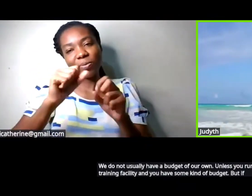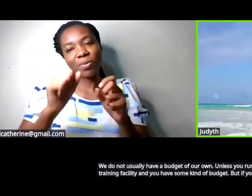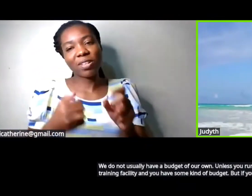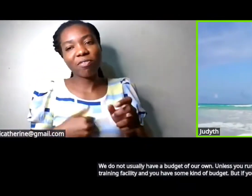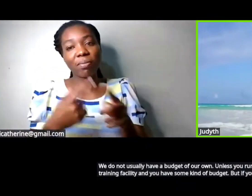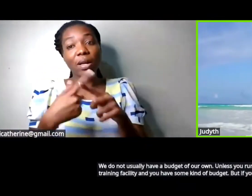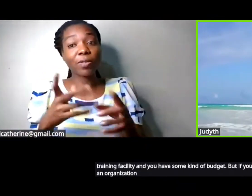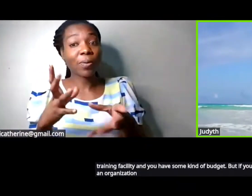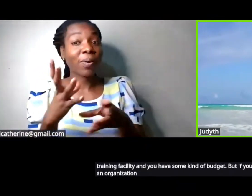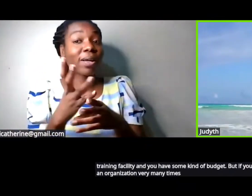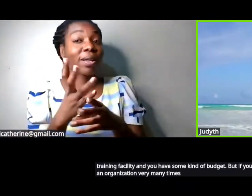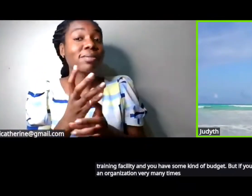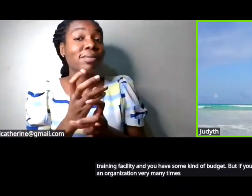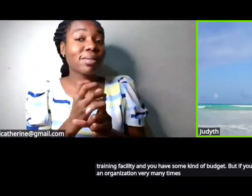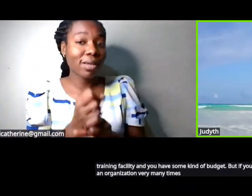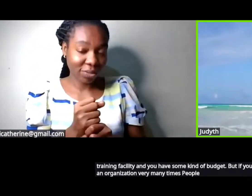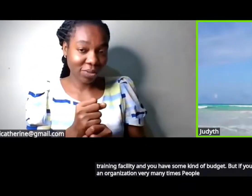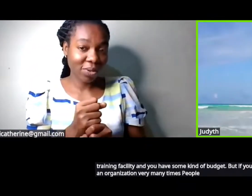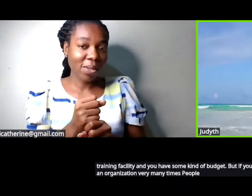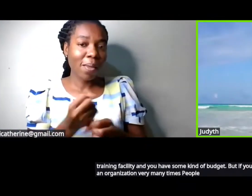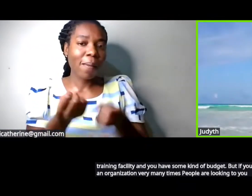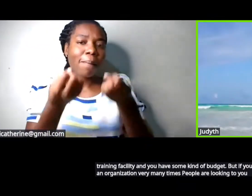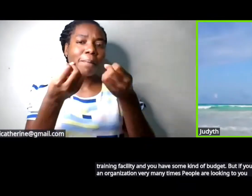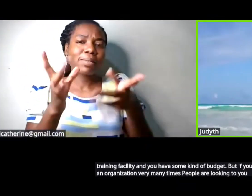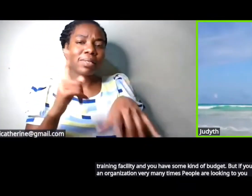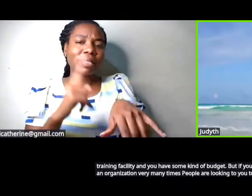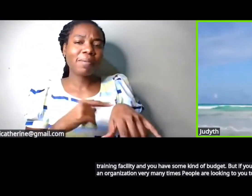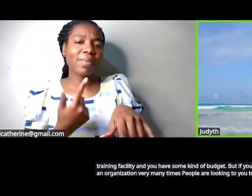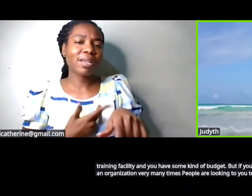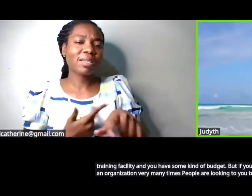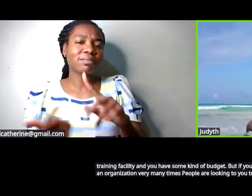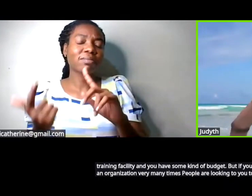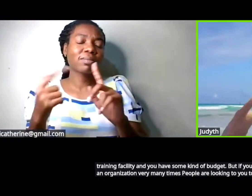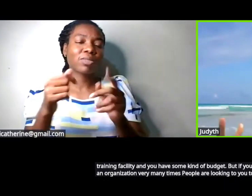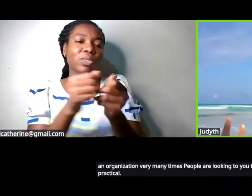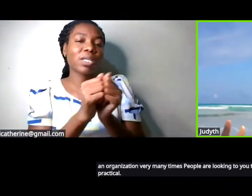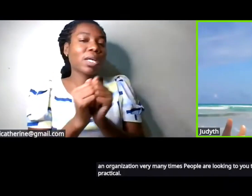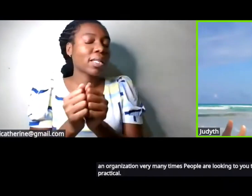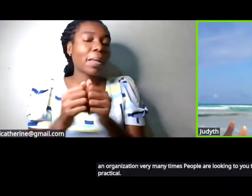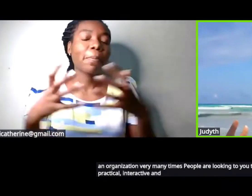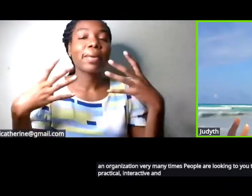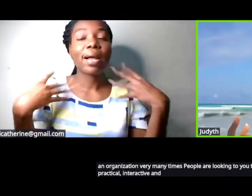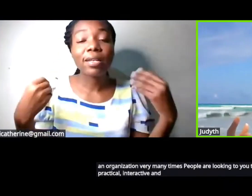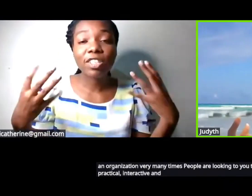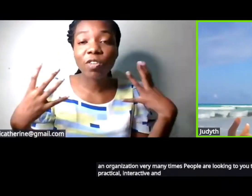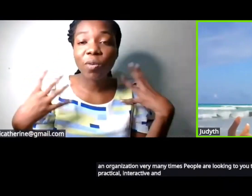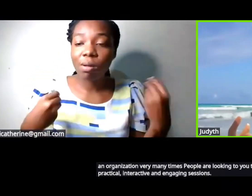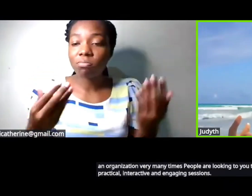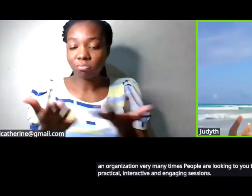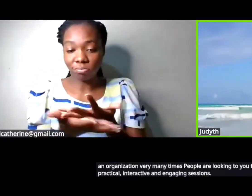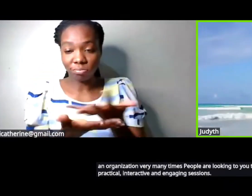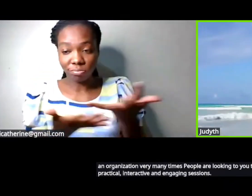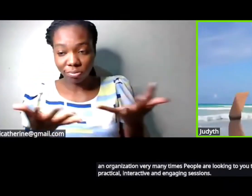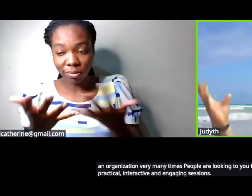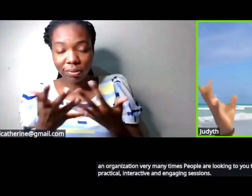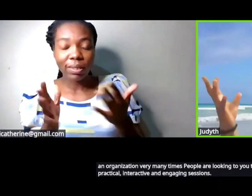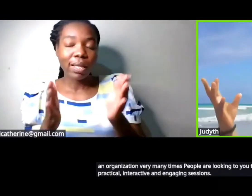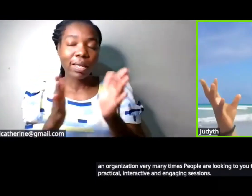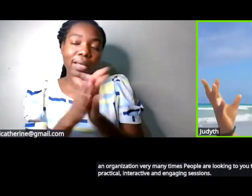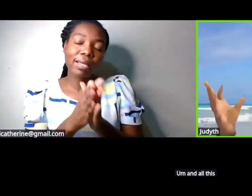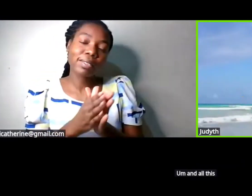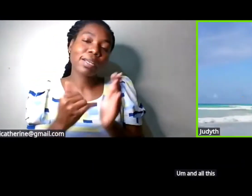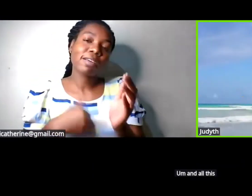very many times people are looking to you to come up with practical, interactive, and engaging sessions. And all